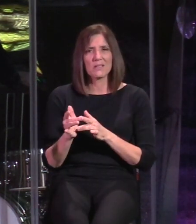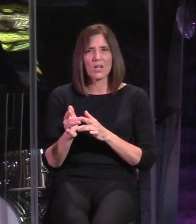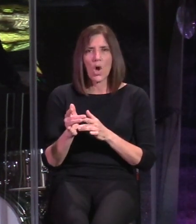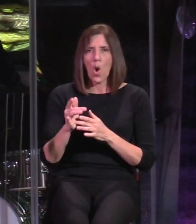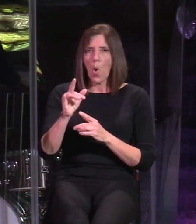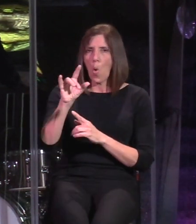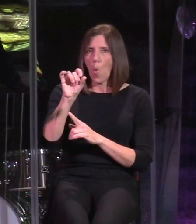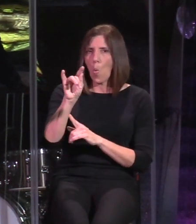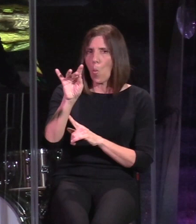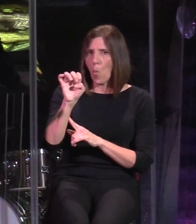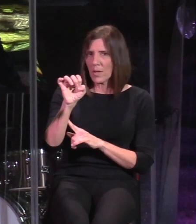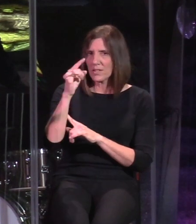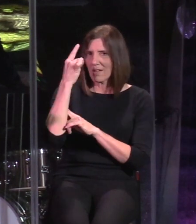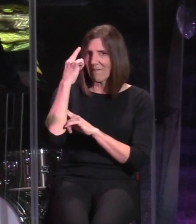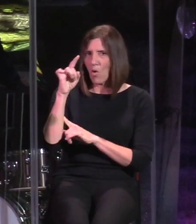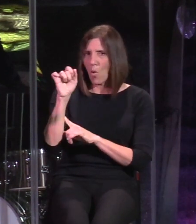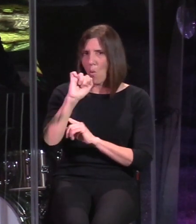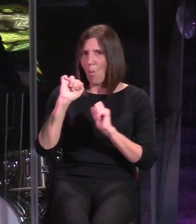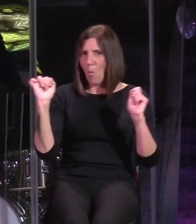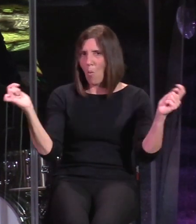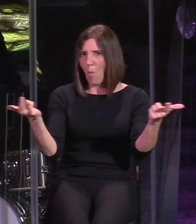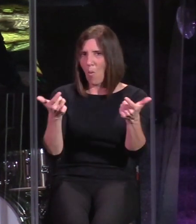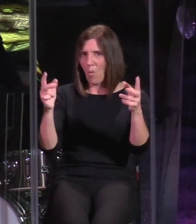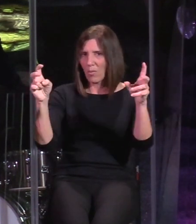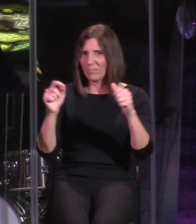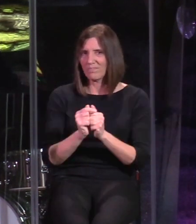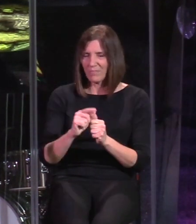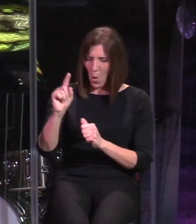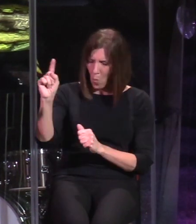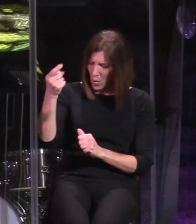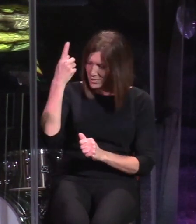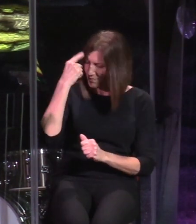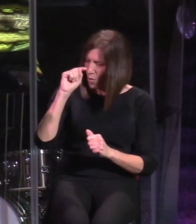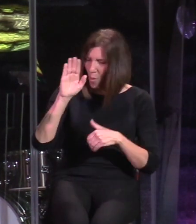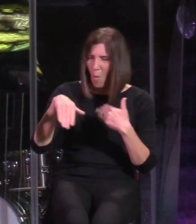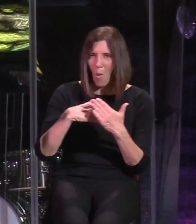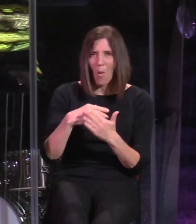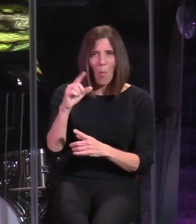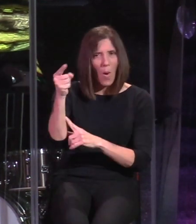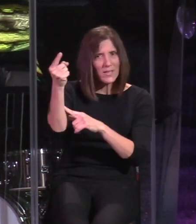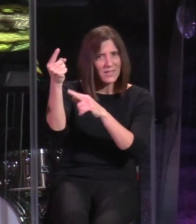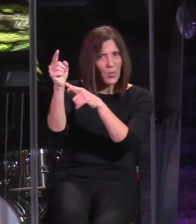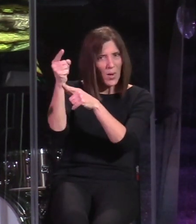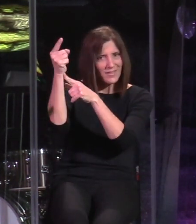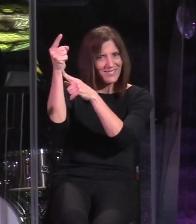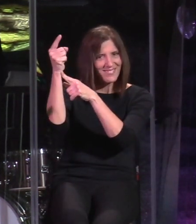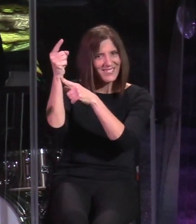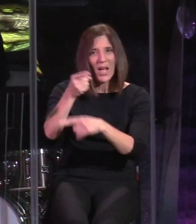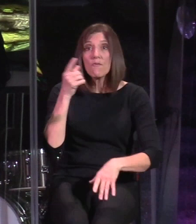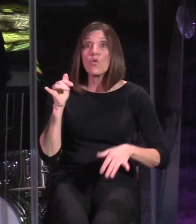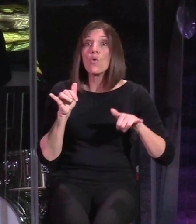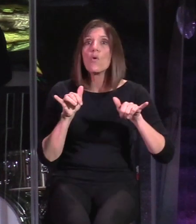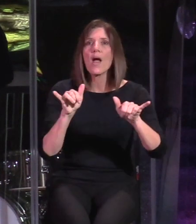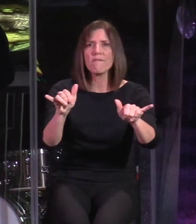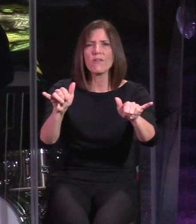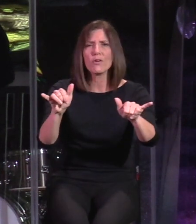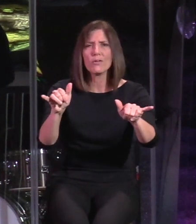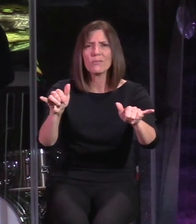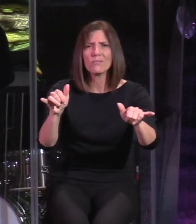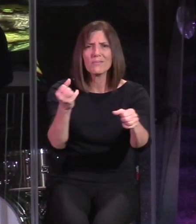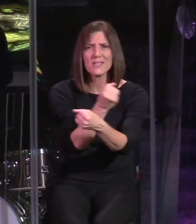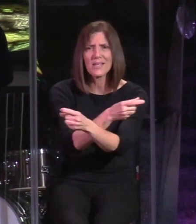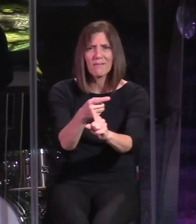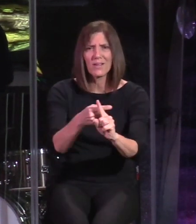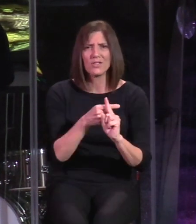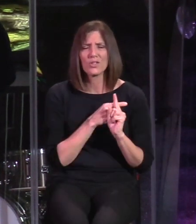all sacrifice of his son, through which he secured an eternal redemption. And if you're listening